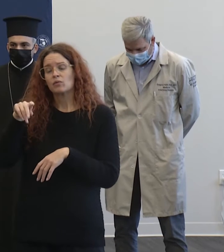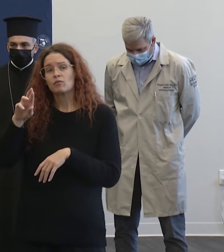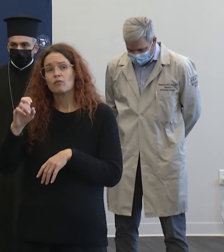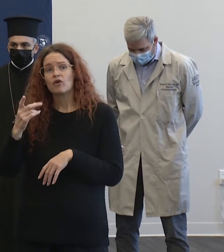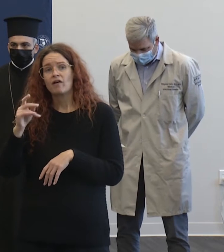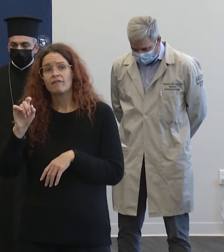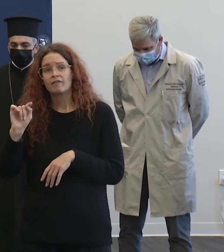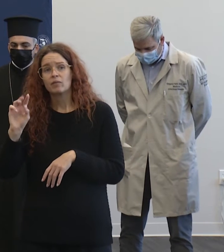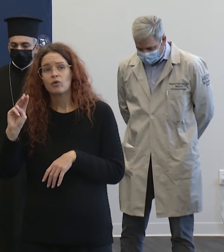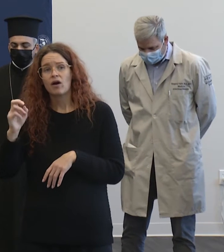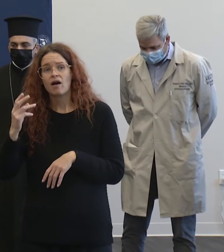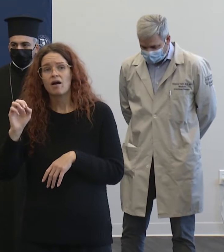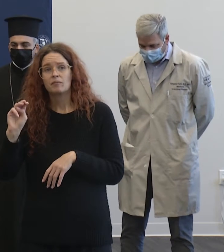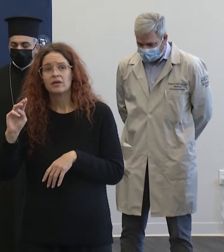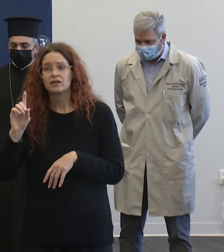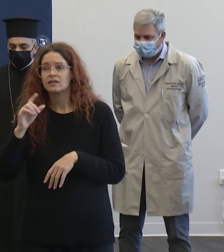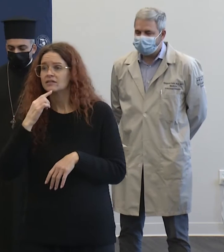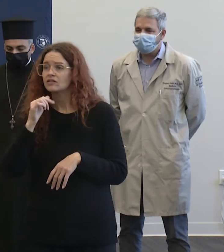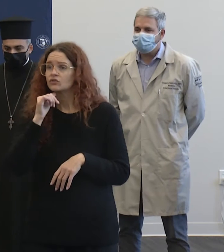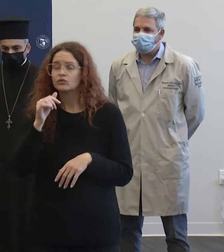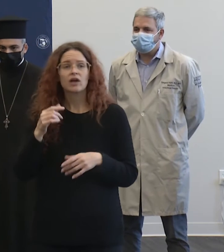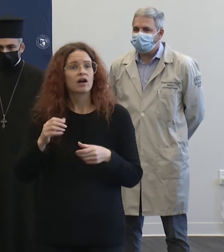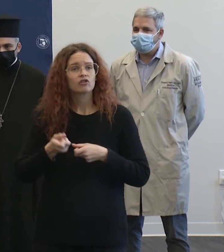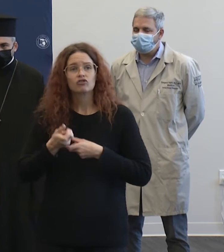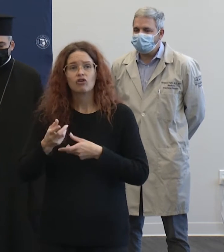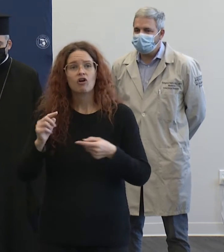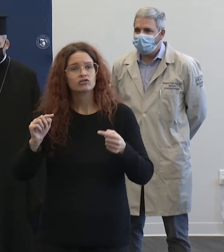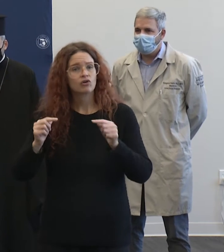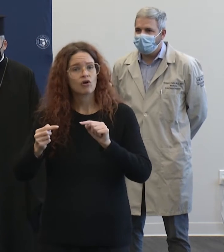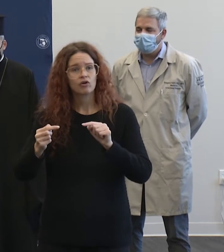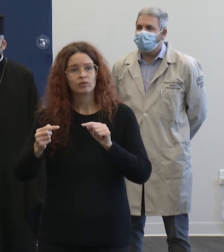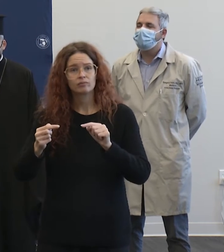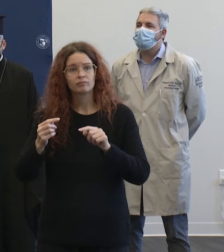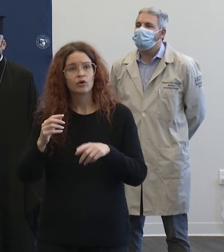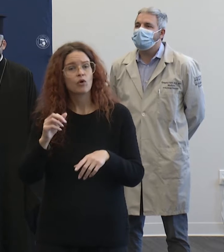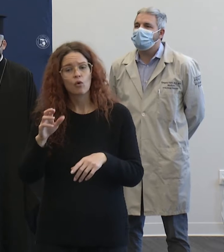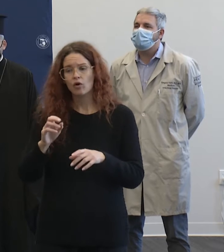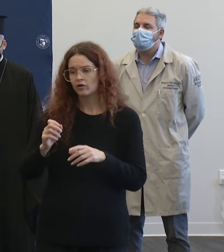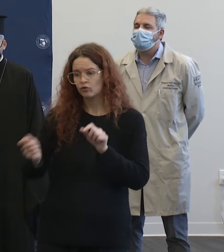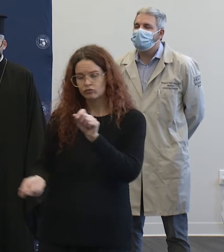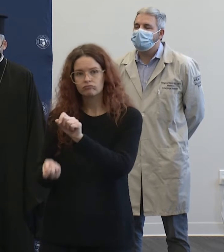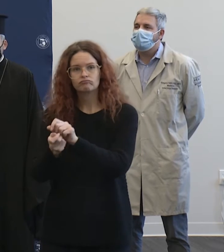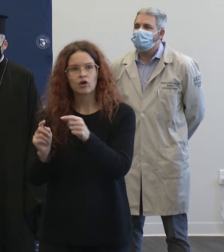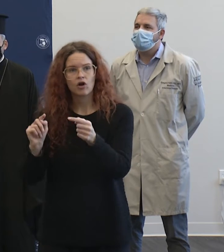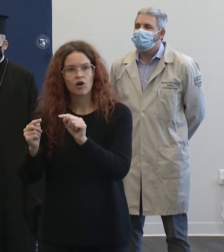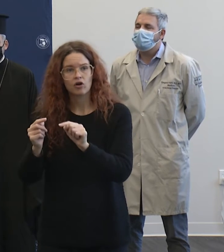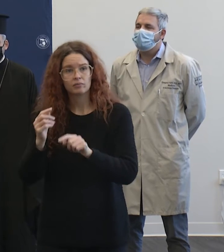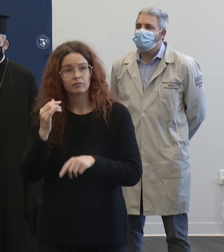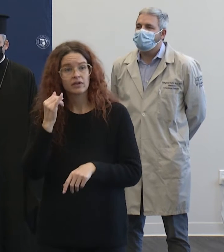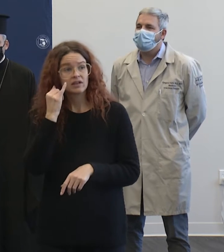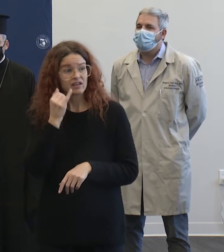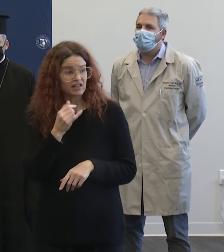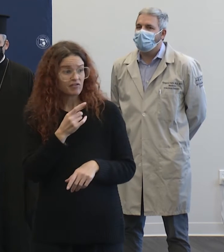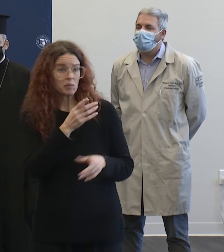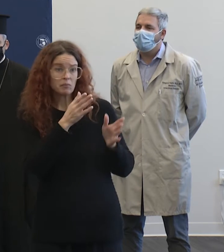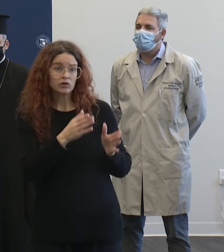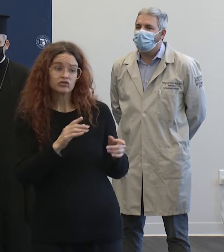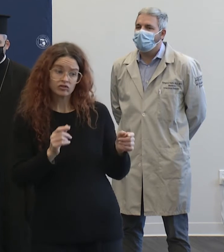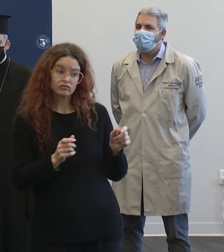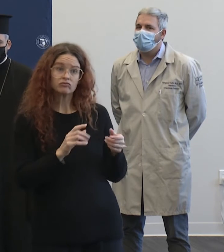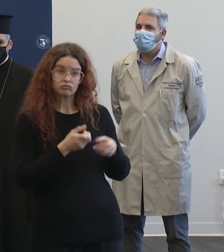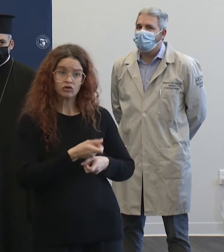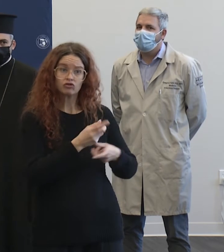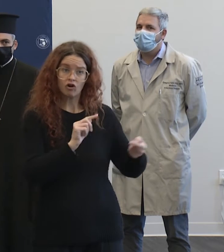"Do not cause harm or return harm. Whoever harms others, God will harm him indeed."